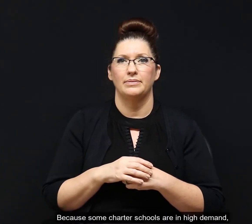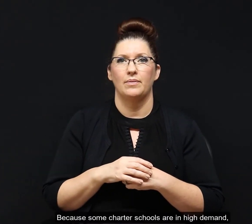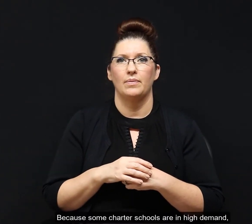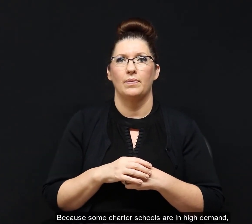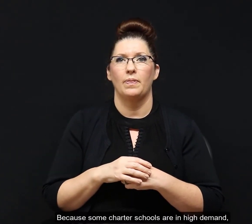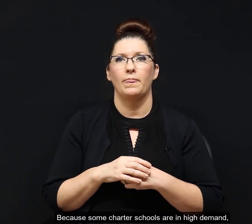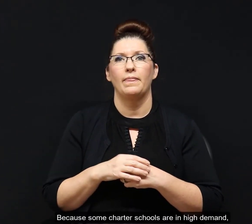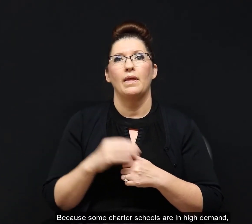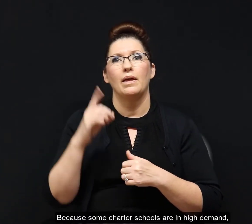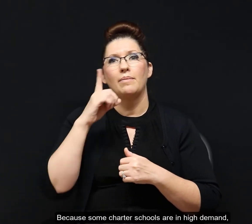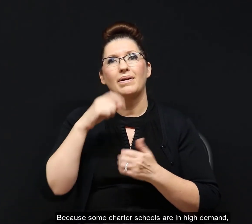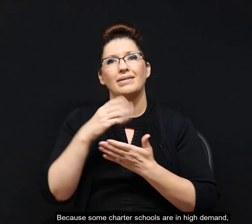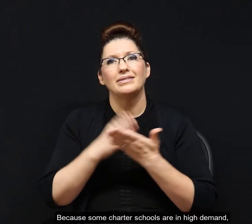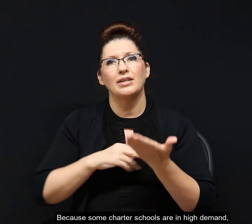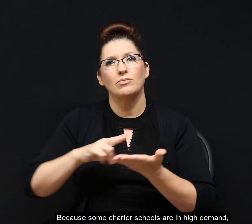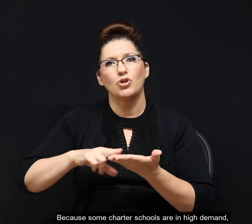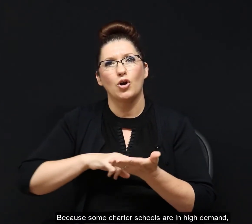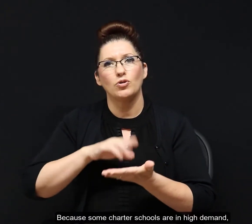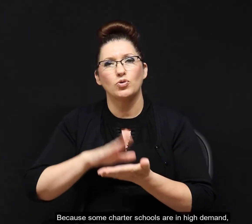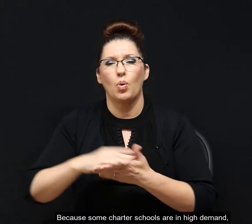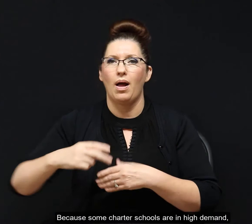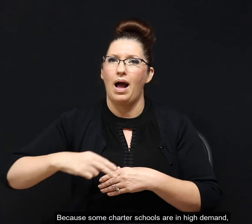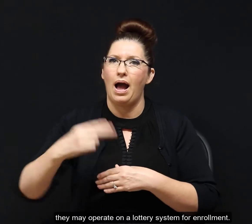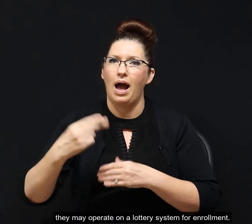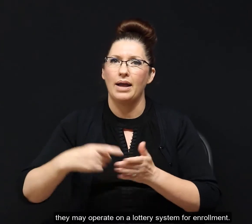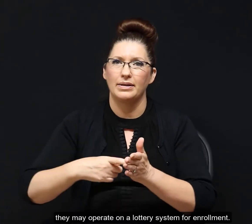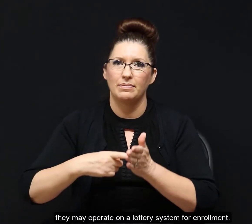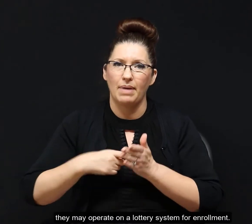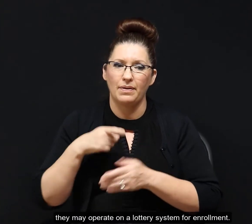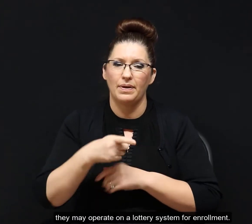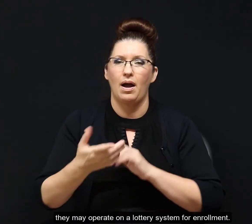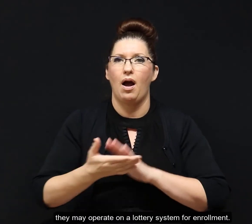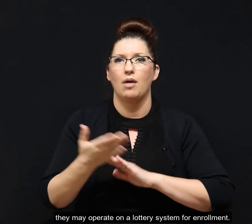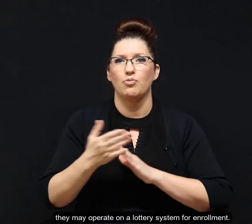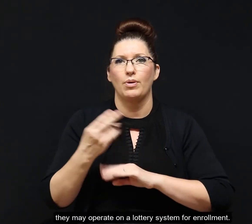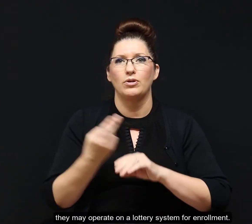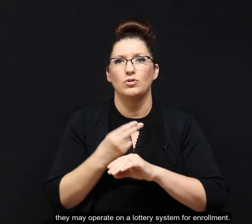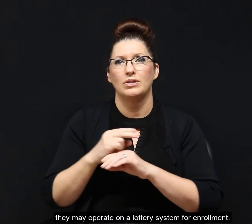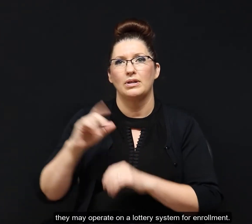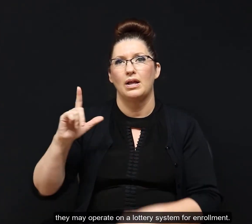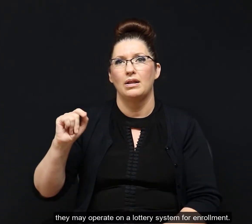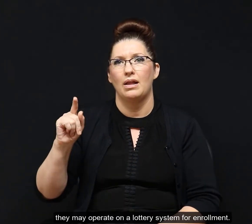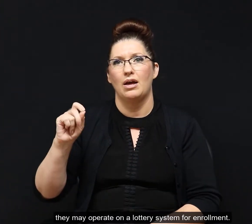Because some charter schools are in high demand, they may operate on a lottery system for enrollment.